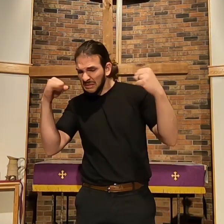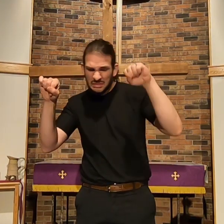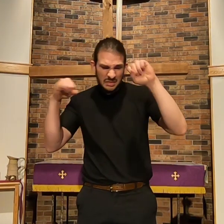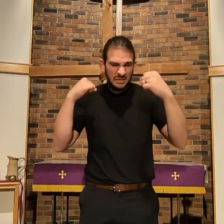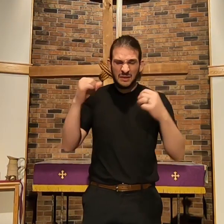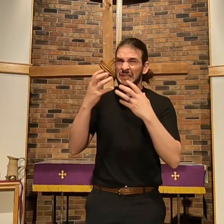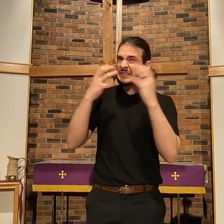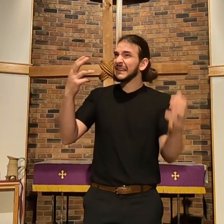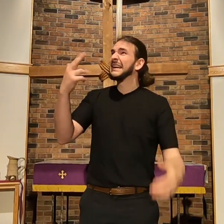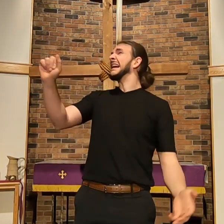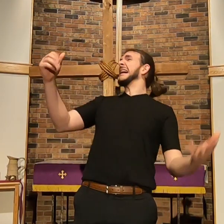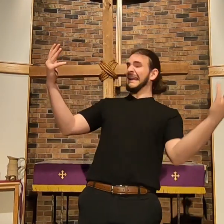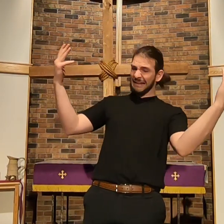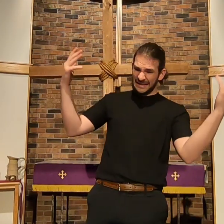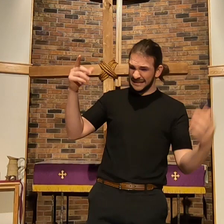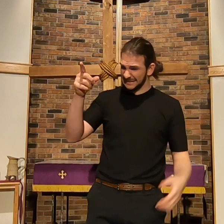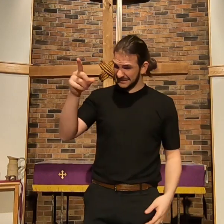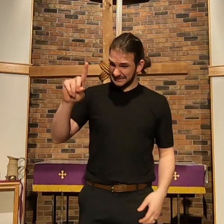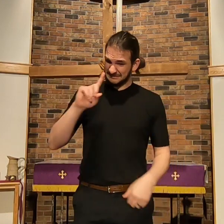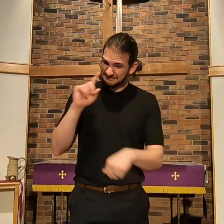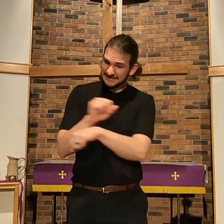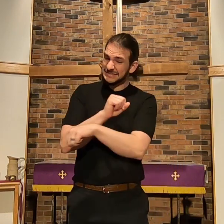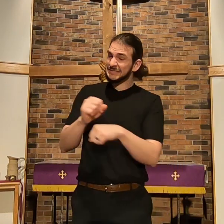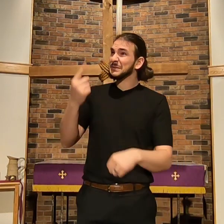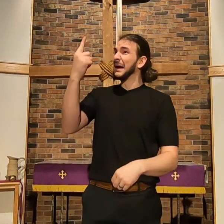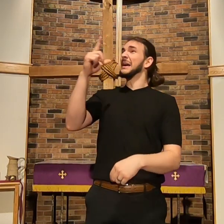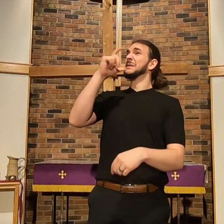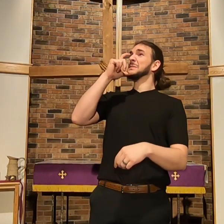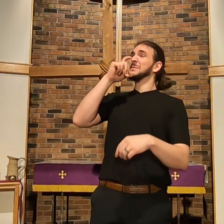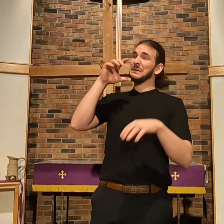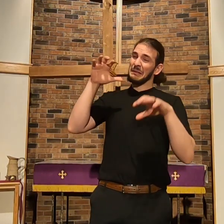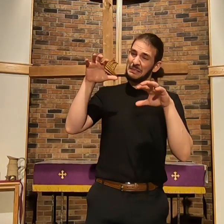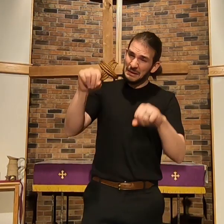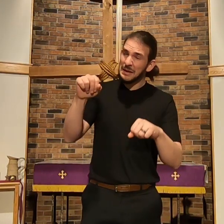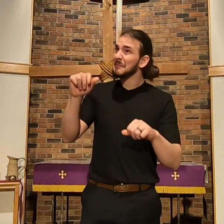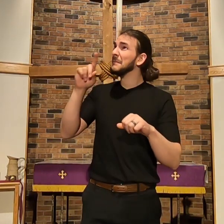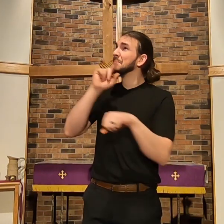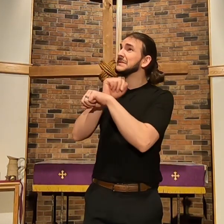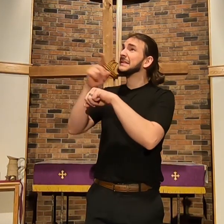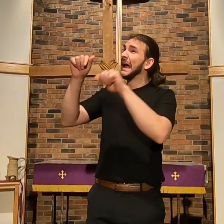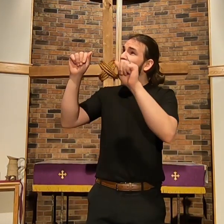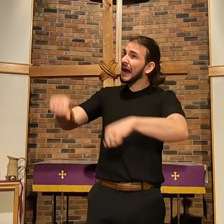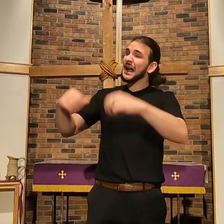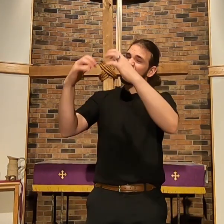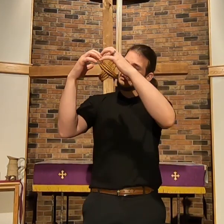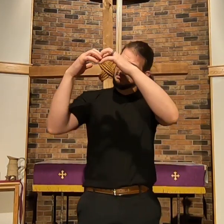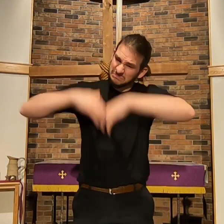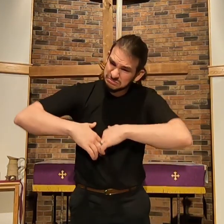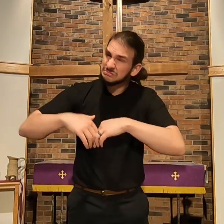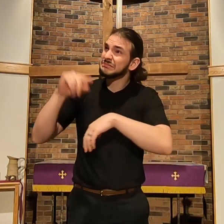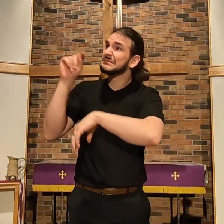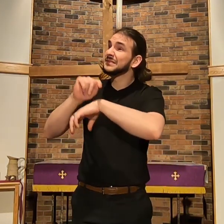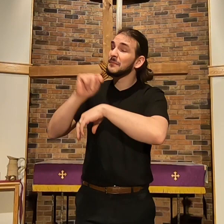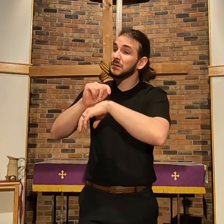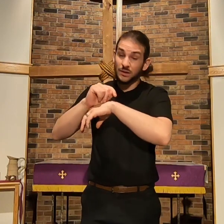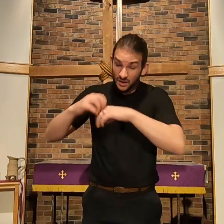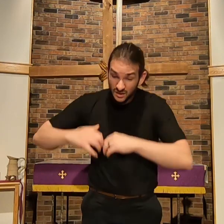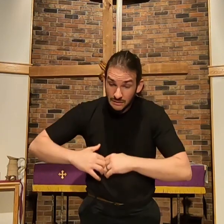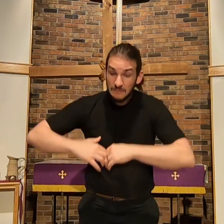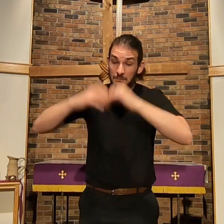They shook their heads and shouted, "Ha! So you're the one who claimed you could tear down the temple and